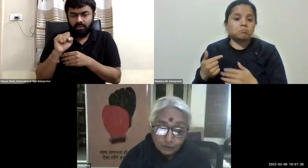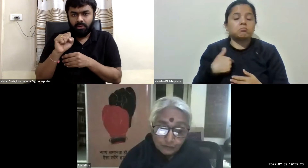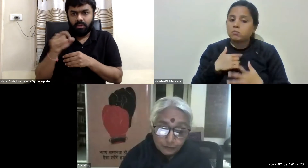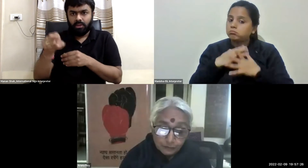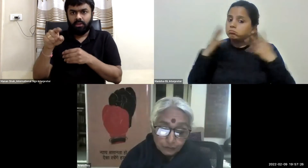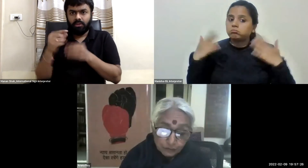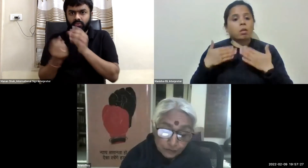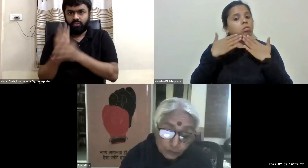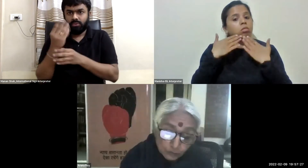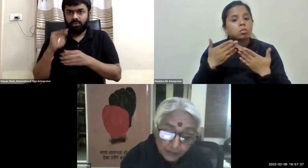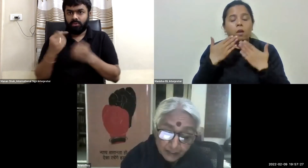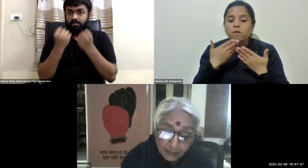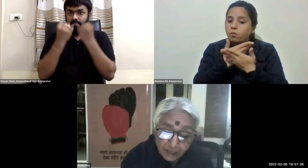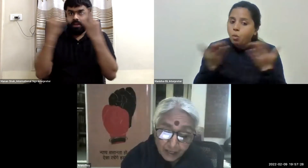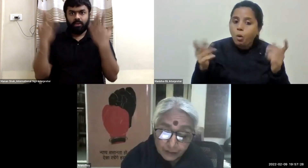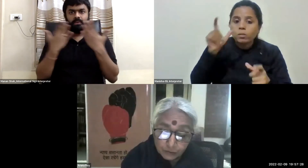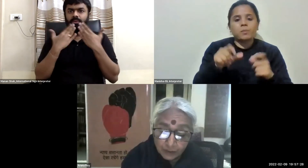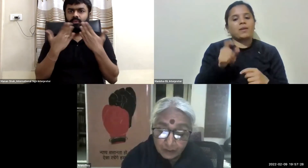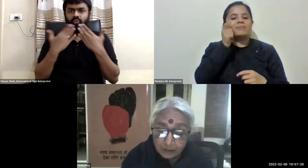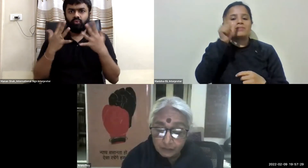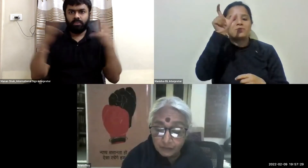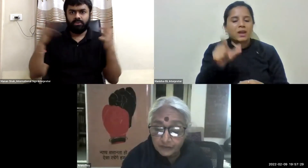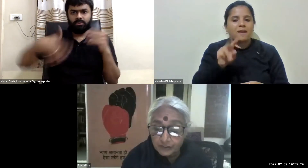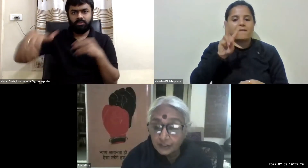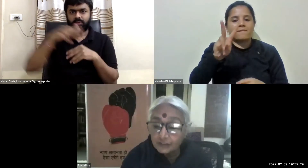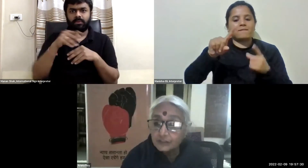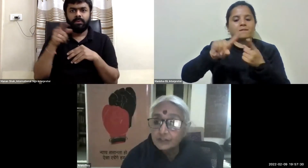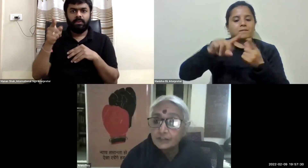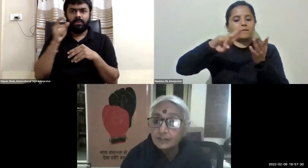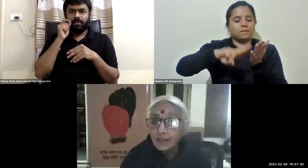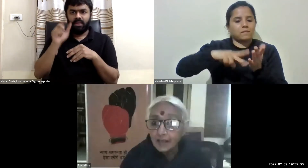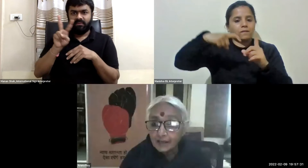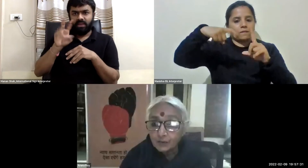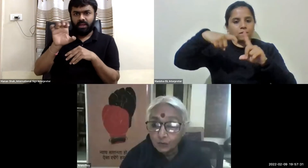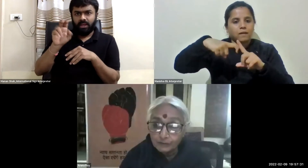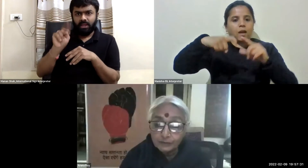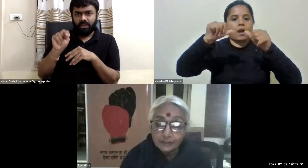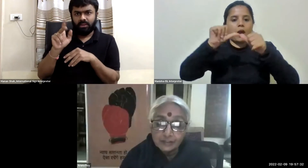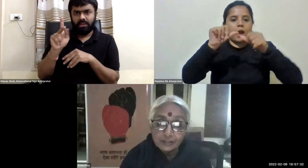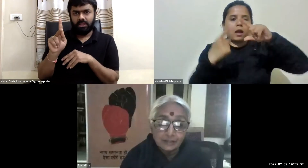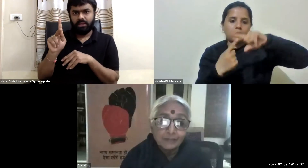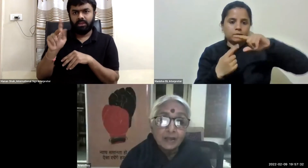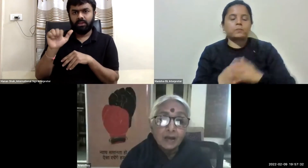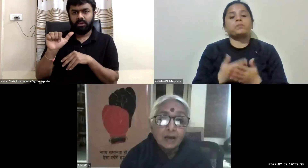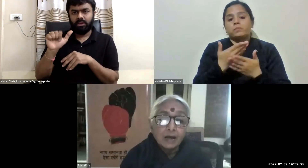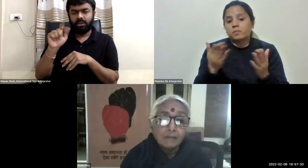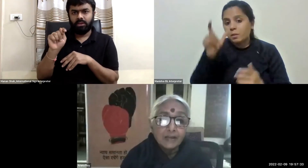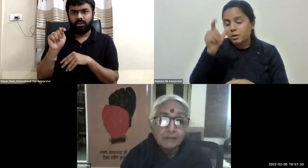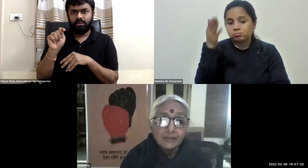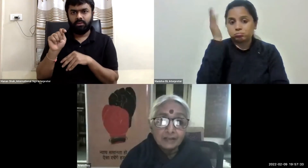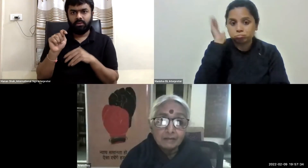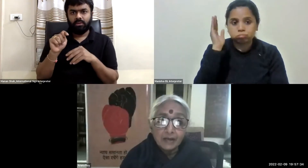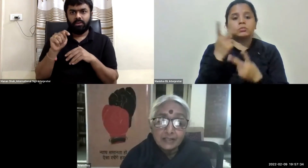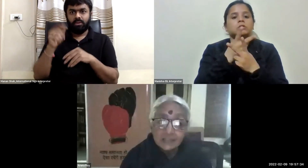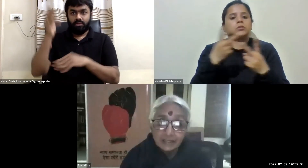grateful to all of you, to Venki and to Kiran, Professor Jagdish Chandra, and all of you at the DDC. May